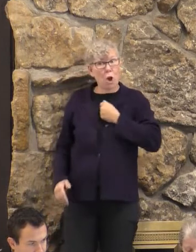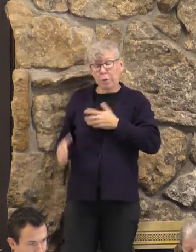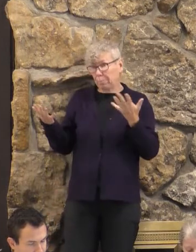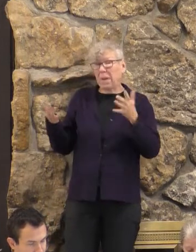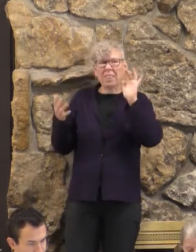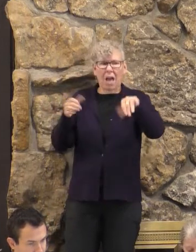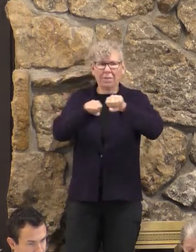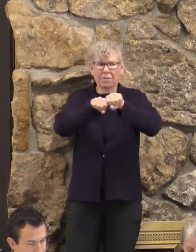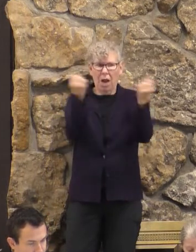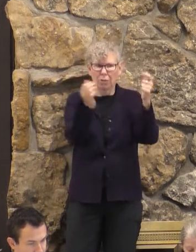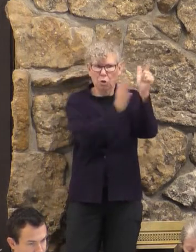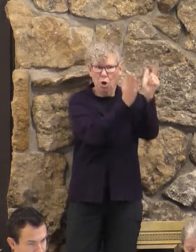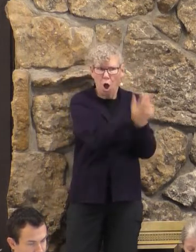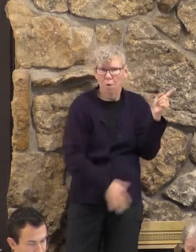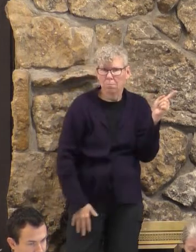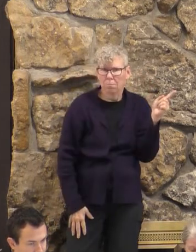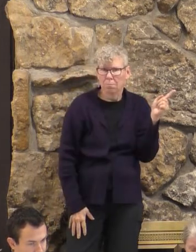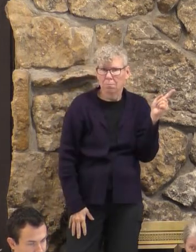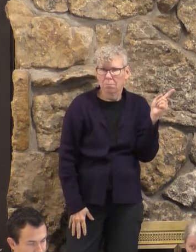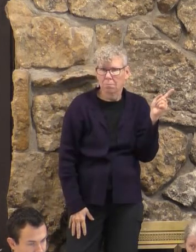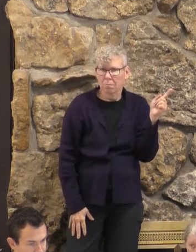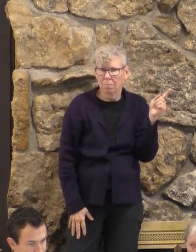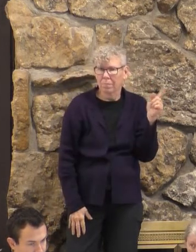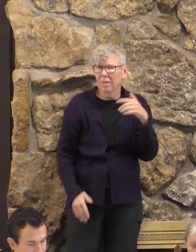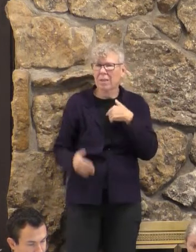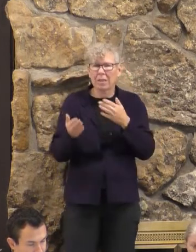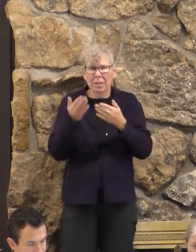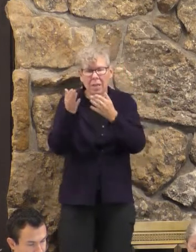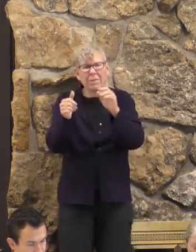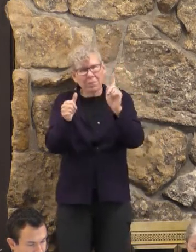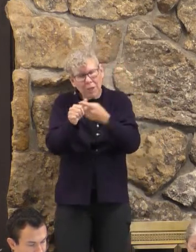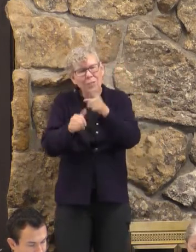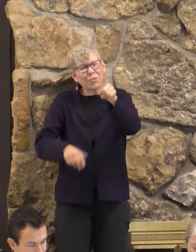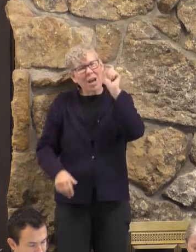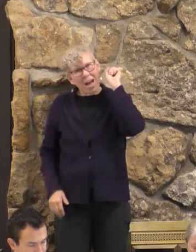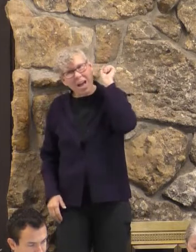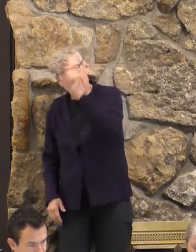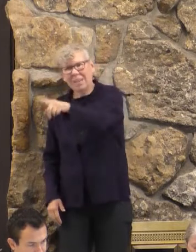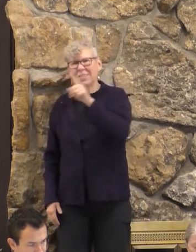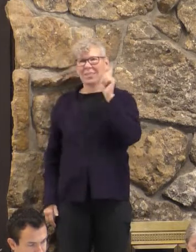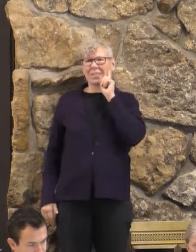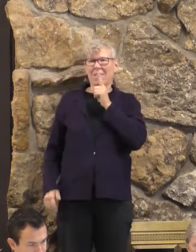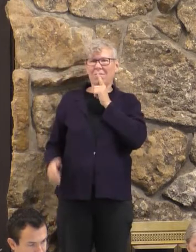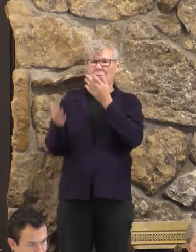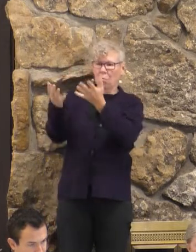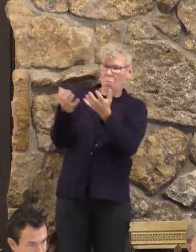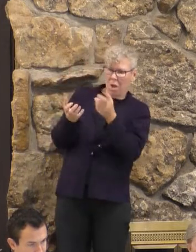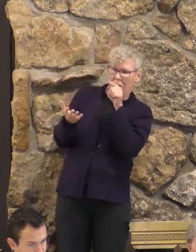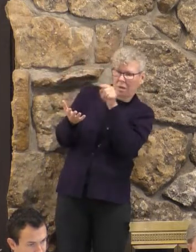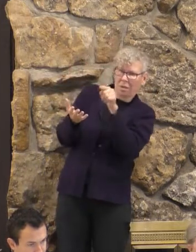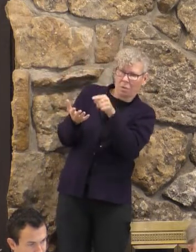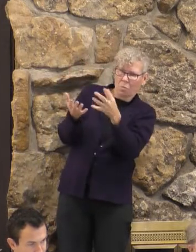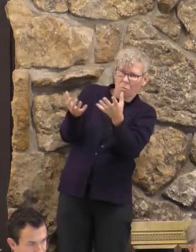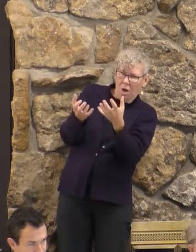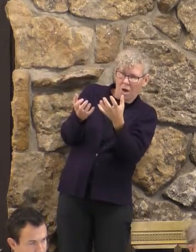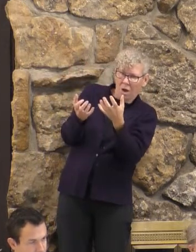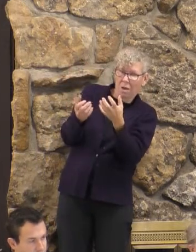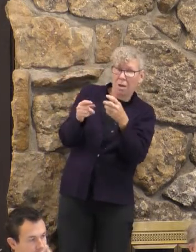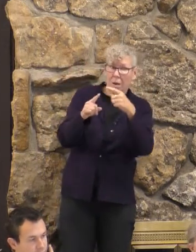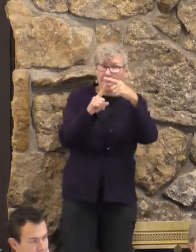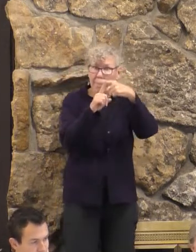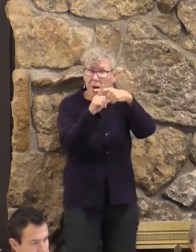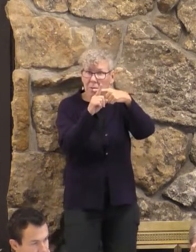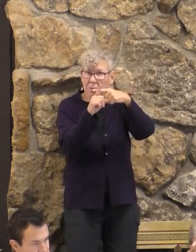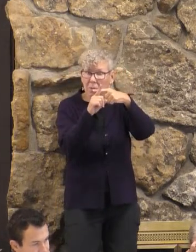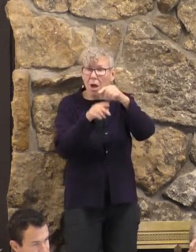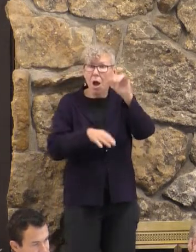person, find out what the person may want. Kind of going hand in hand with that is affirmatively offer a sign language